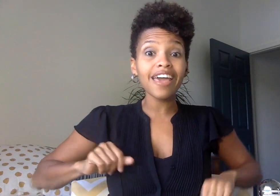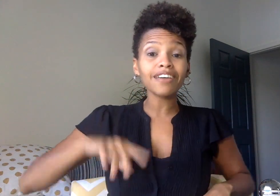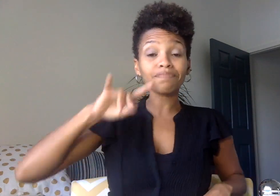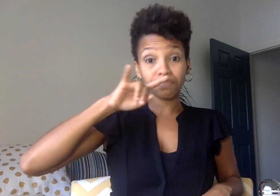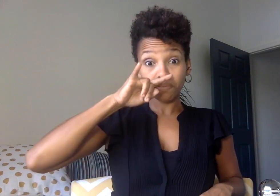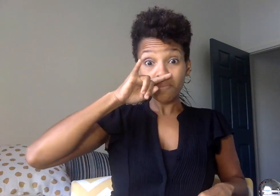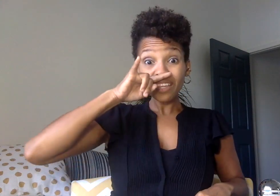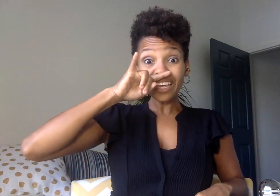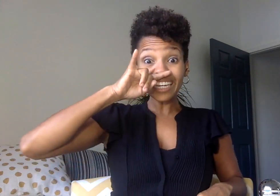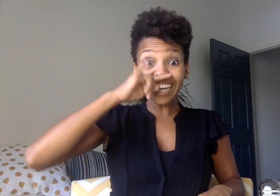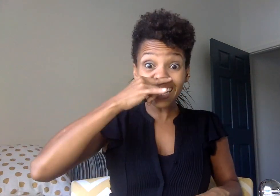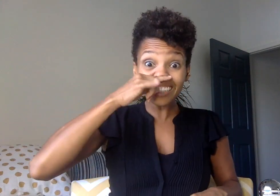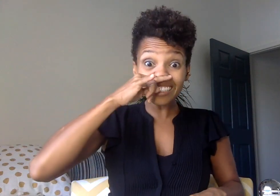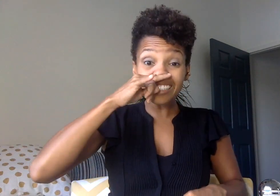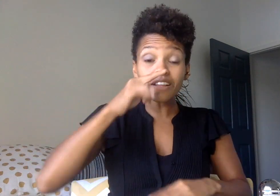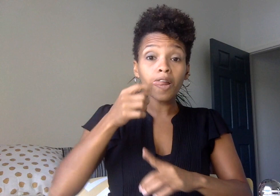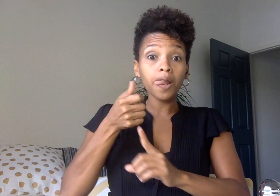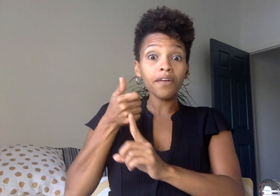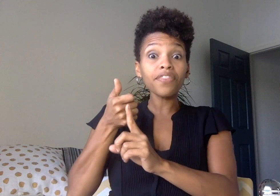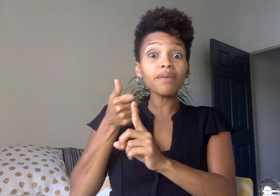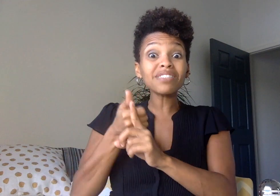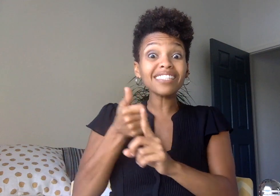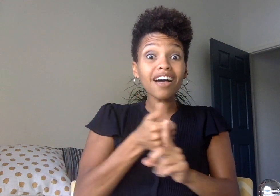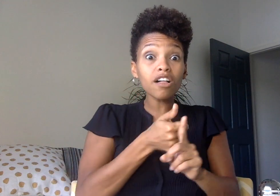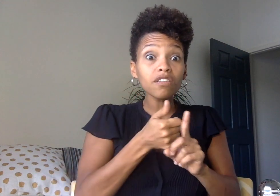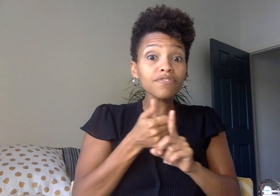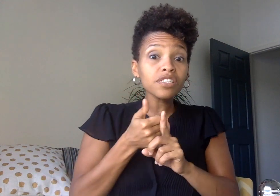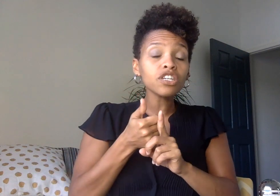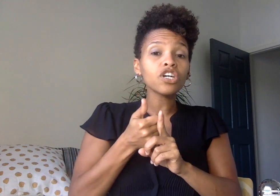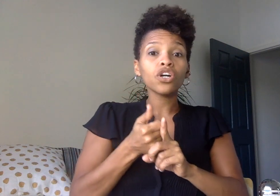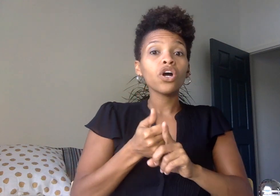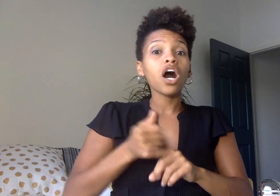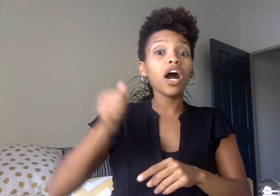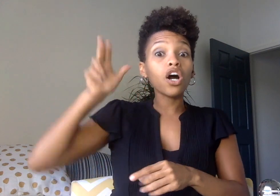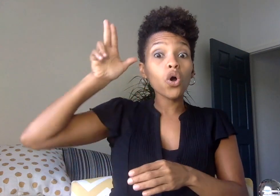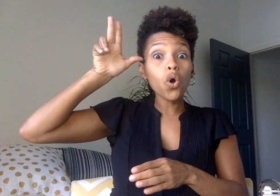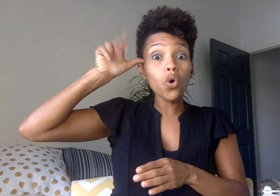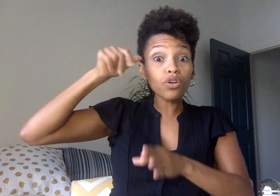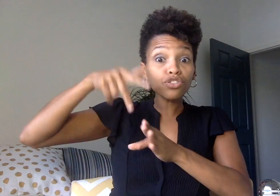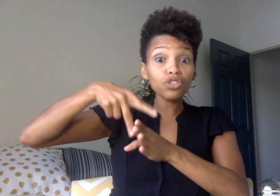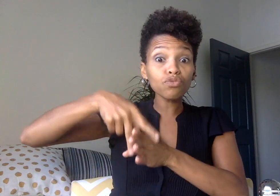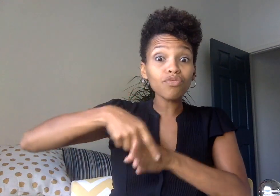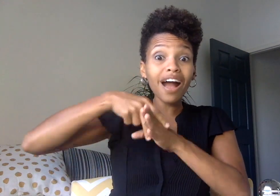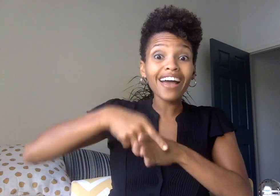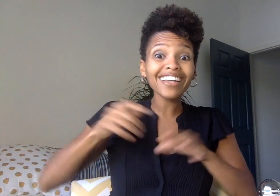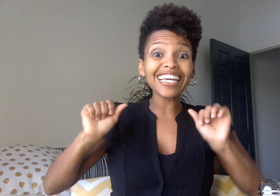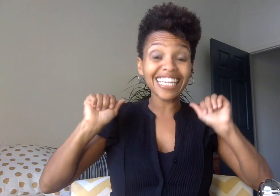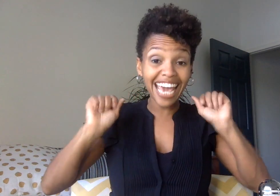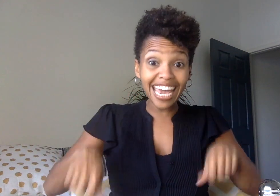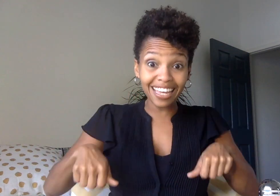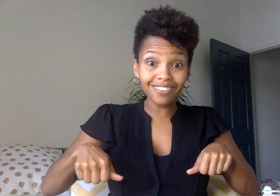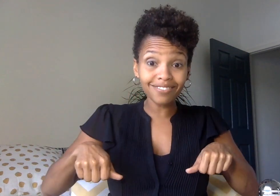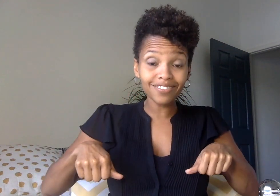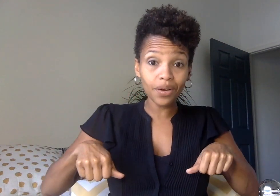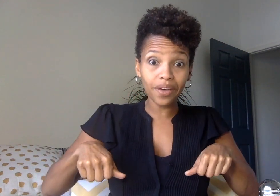say kids themselves horse ride can.